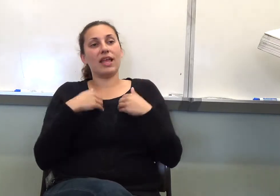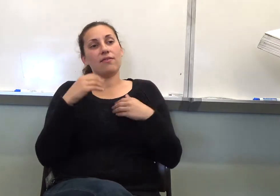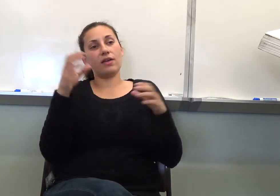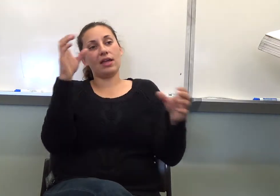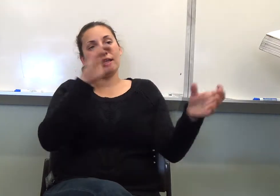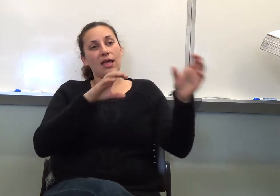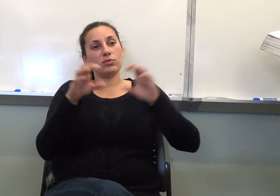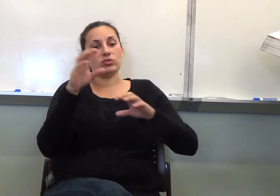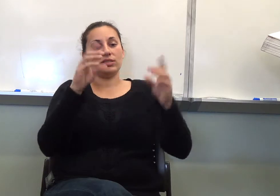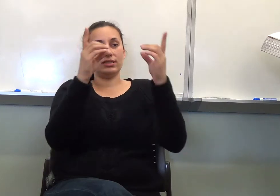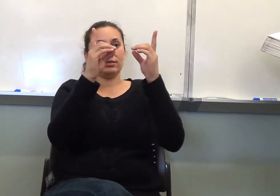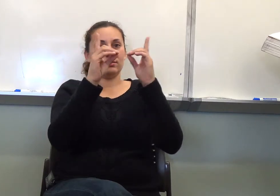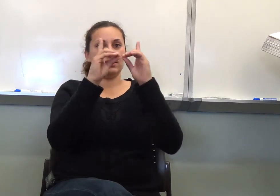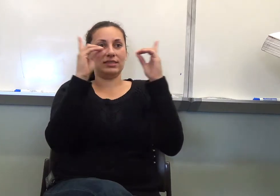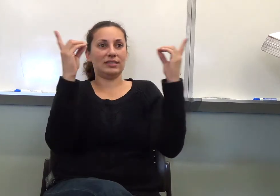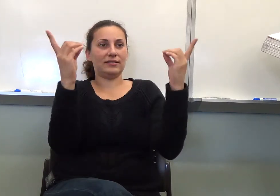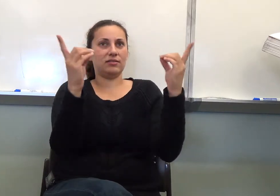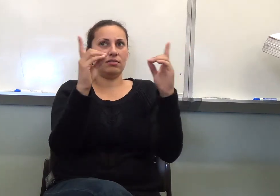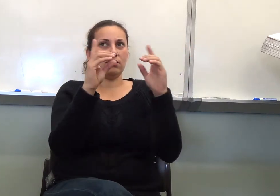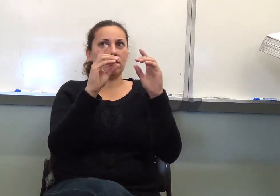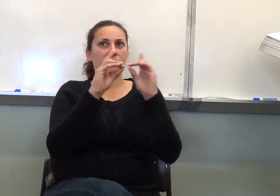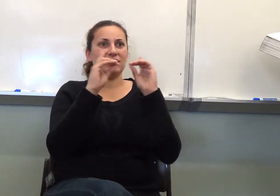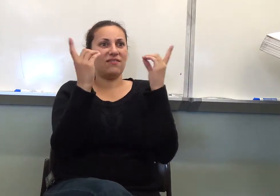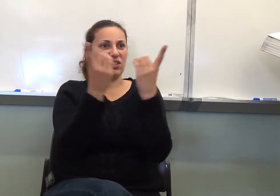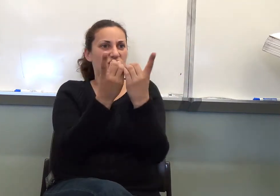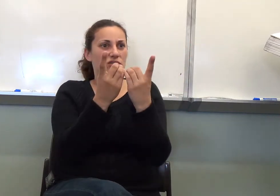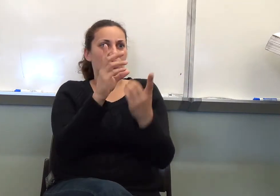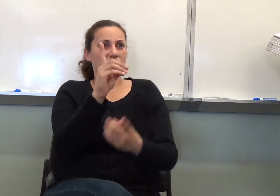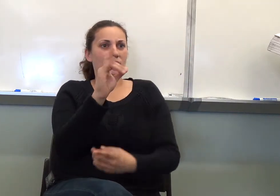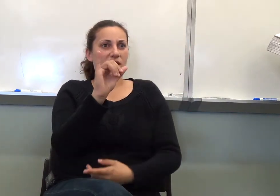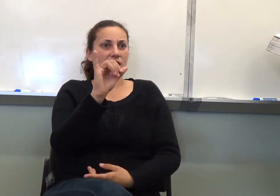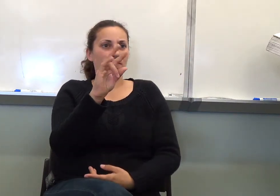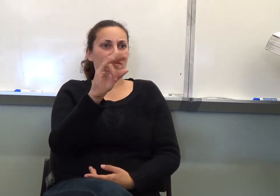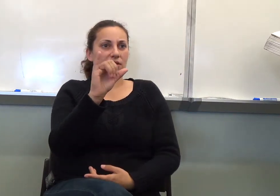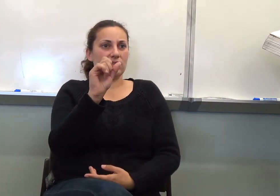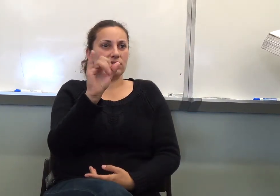And years ago, they used things like this.